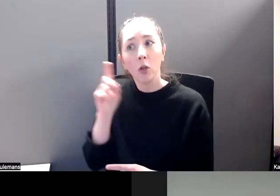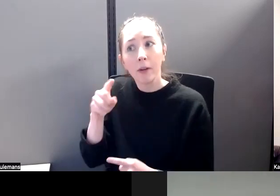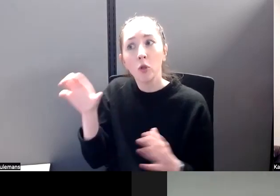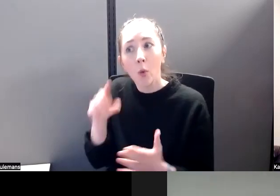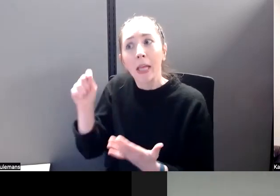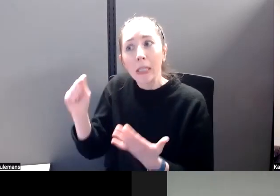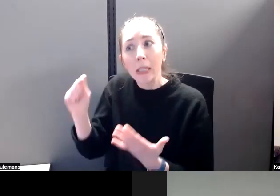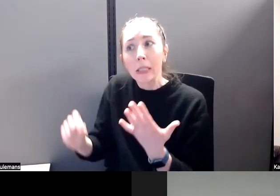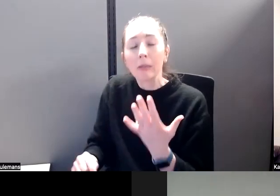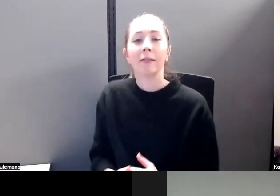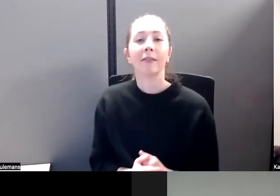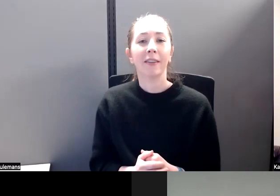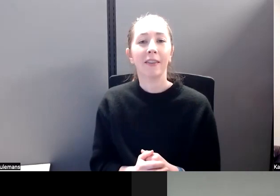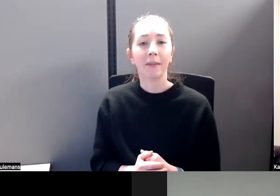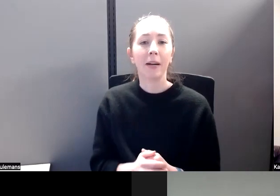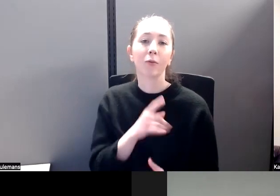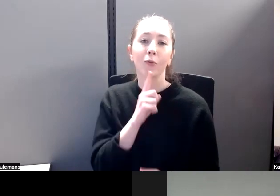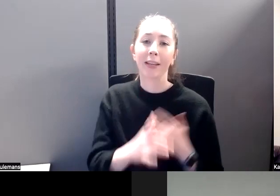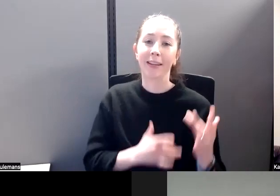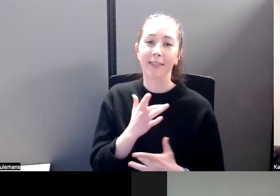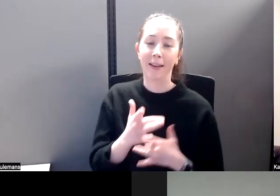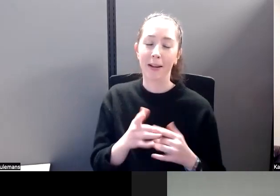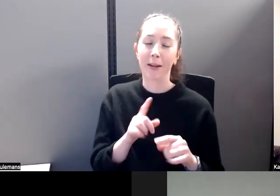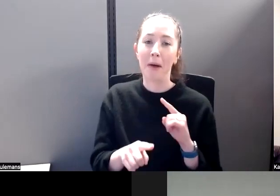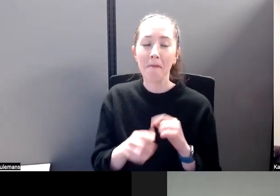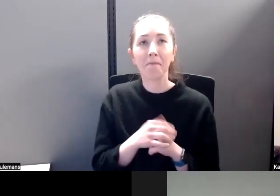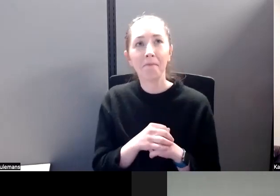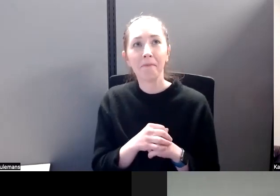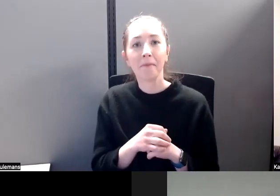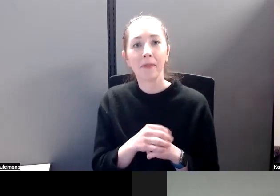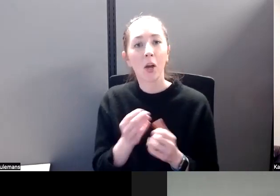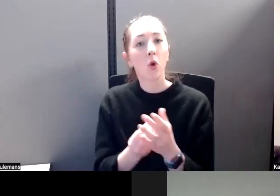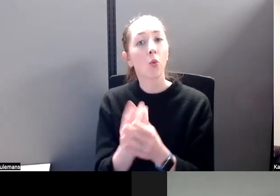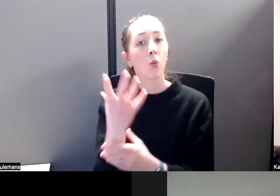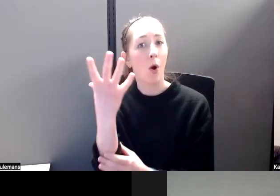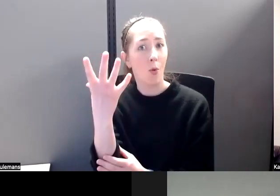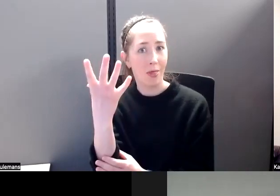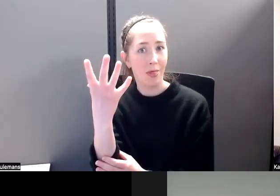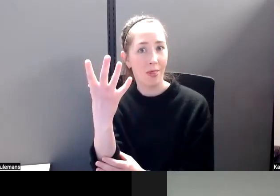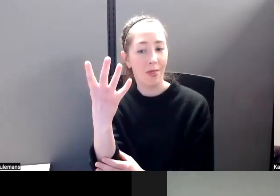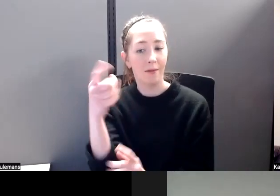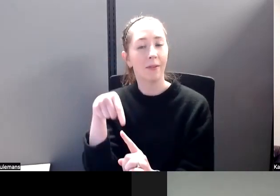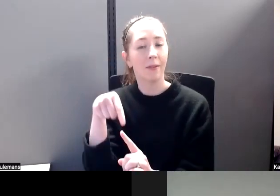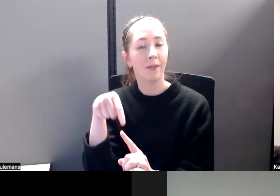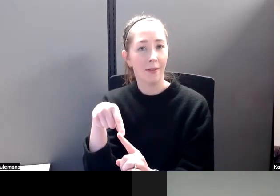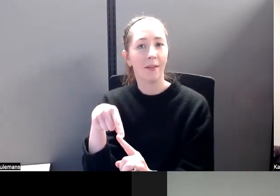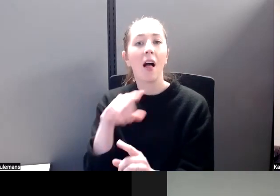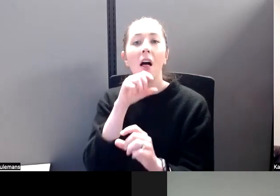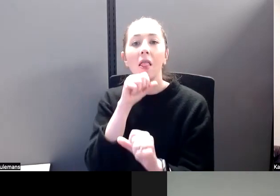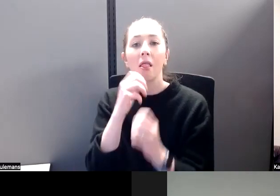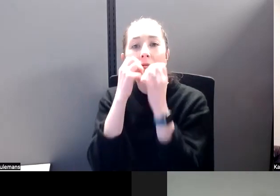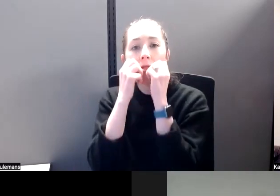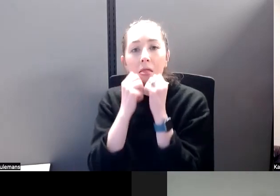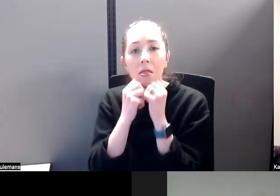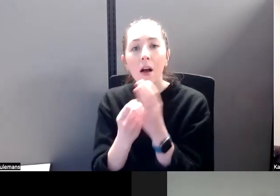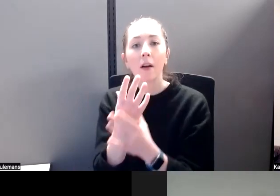But I, you know, excitement mainly, but also growth. I love growing. I don't care how many